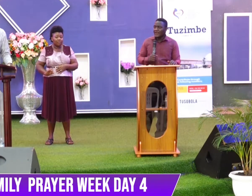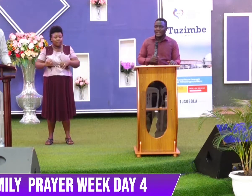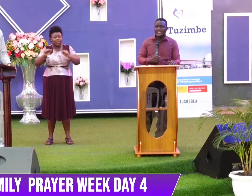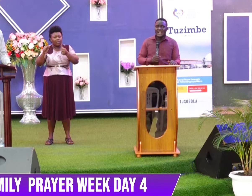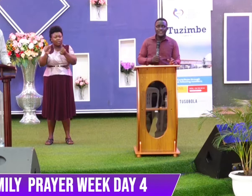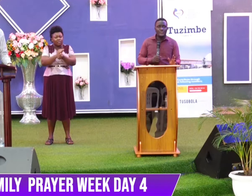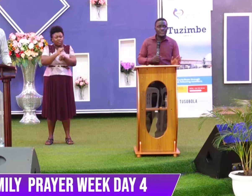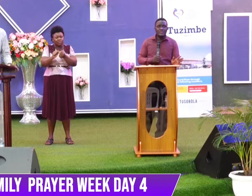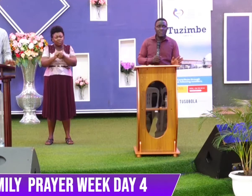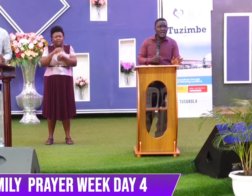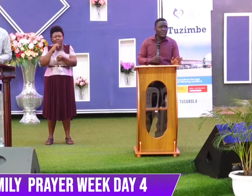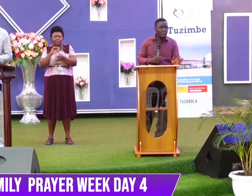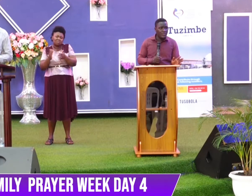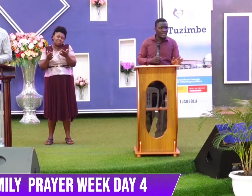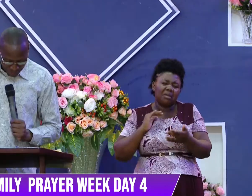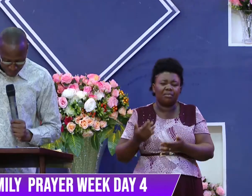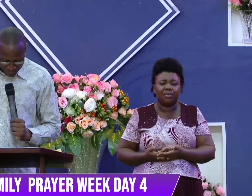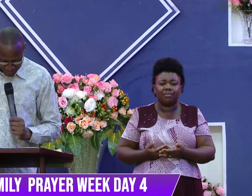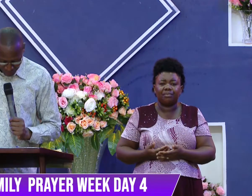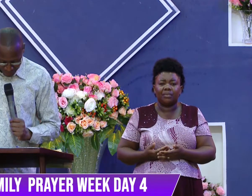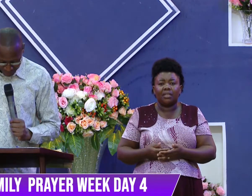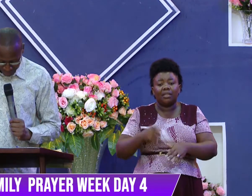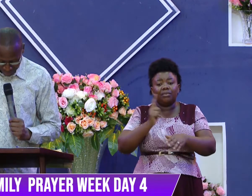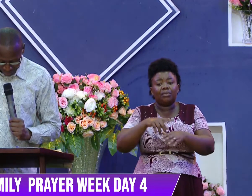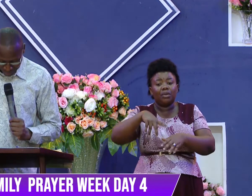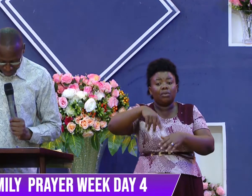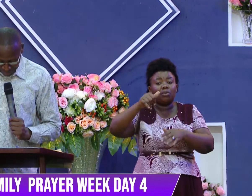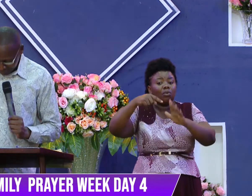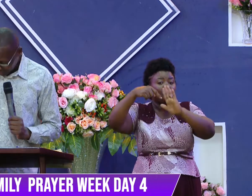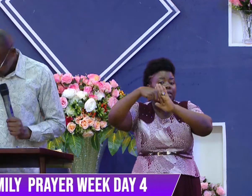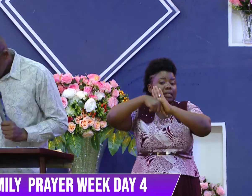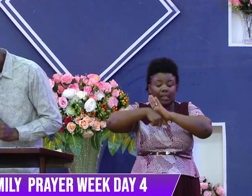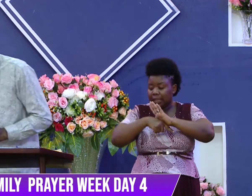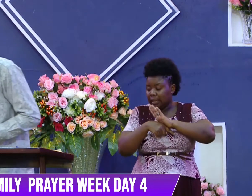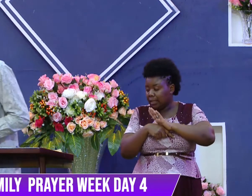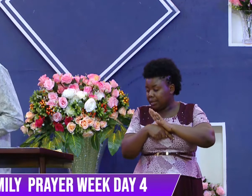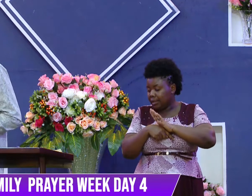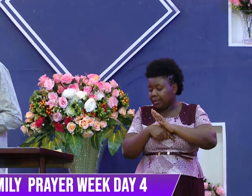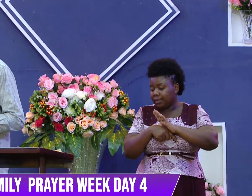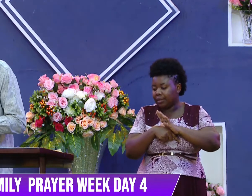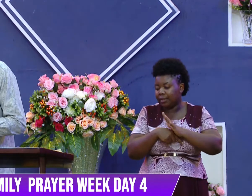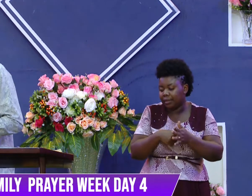The character can ruin a man or a woman. Let it be his